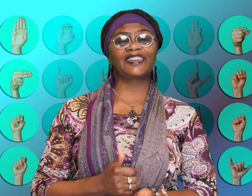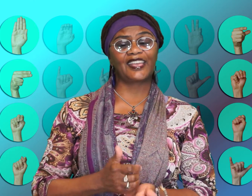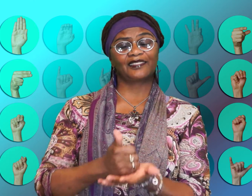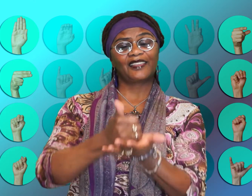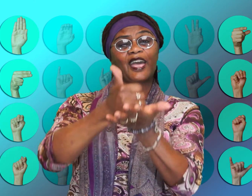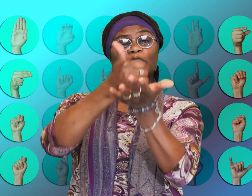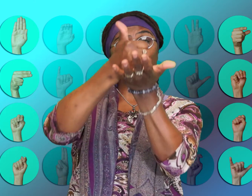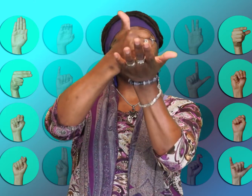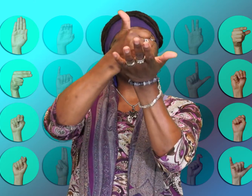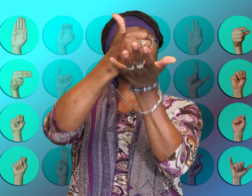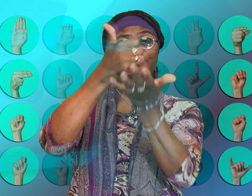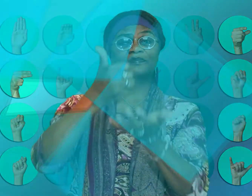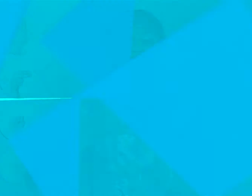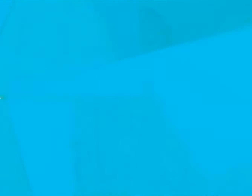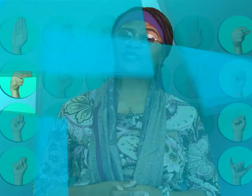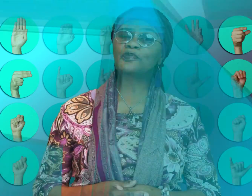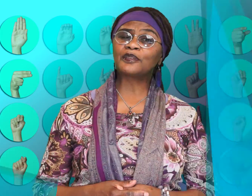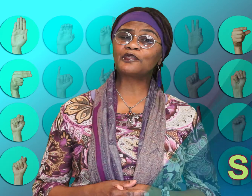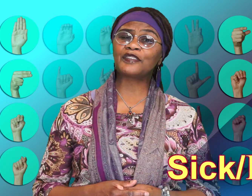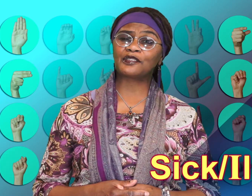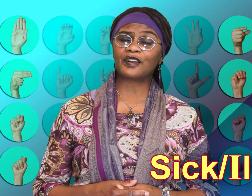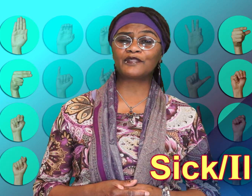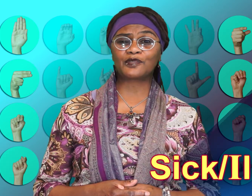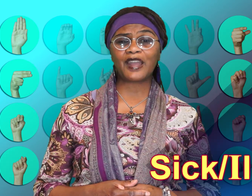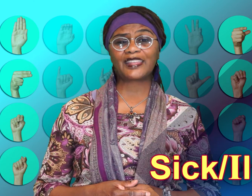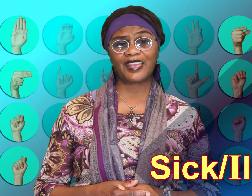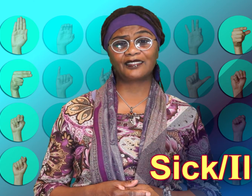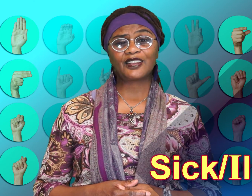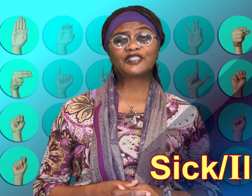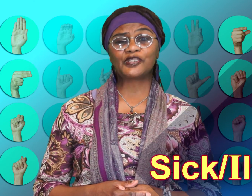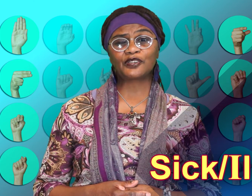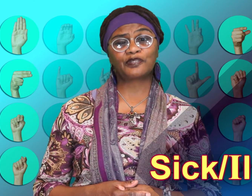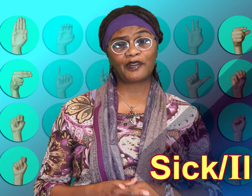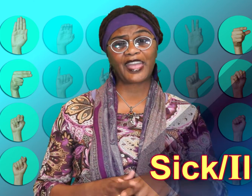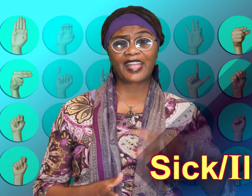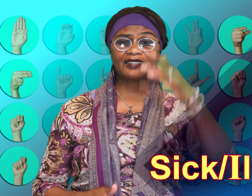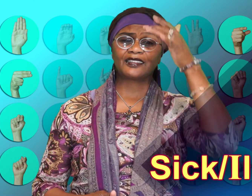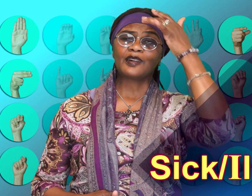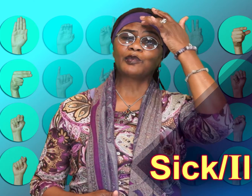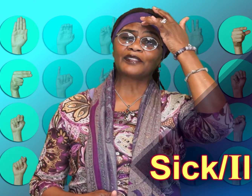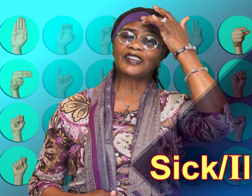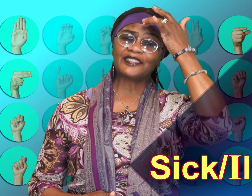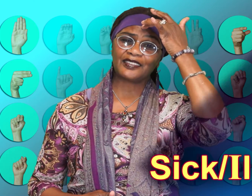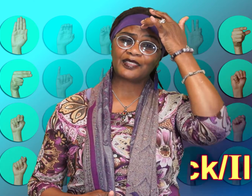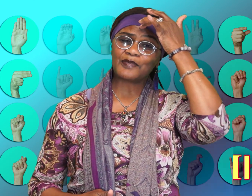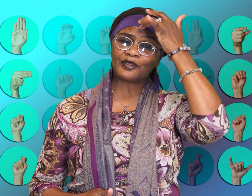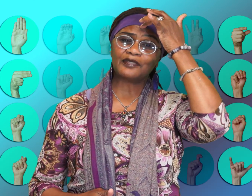Again, help. Touch the middle finger of your right hand to your forehead while touching the middle